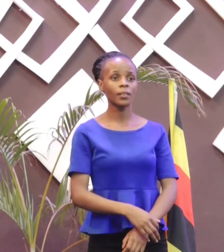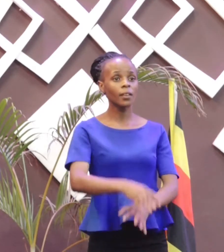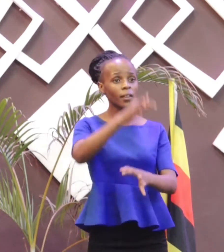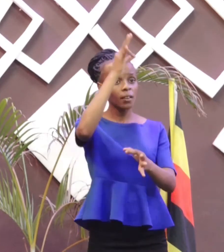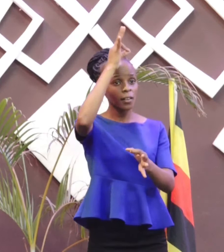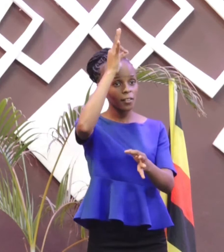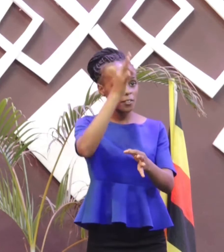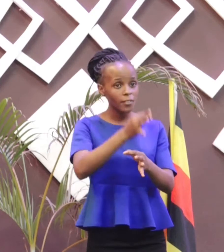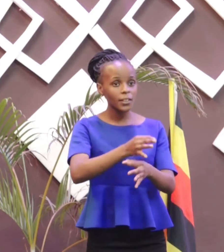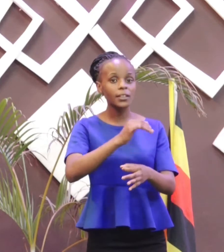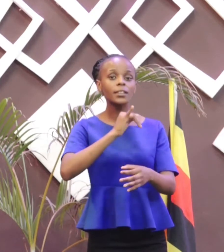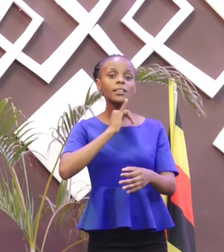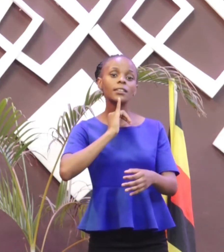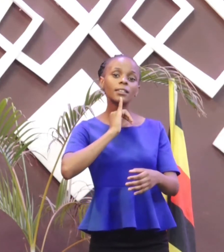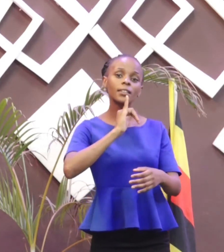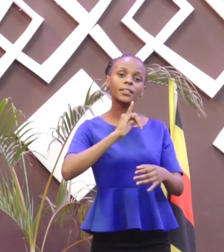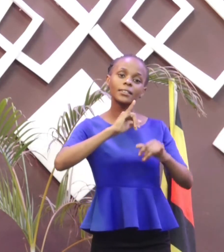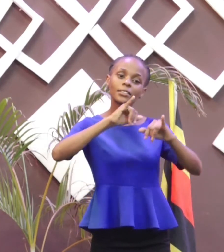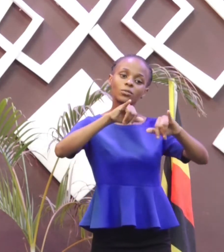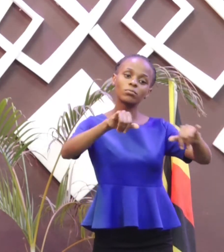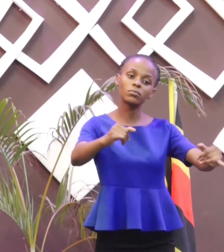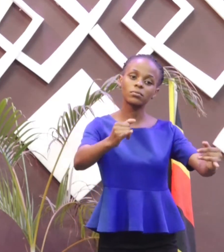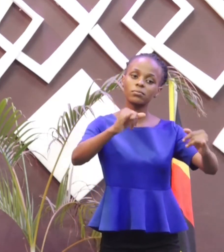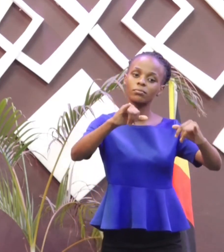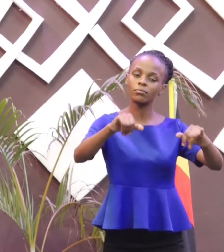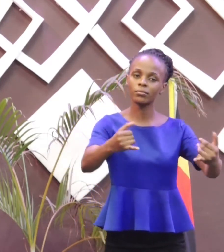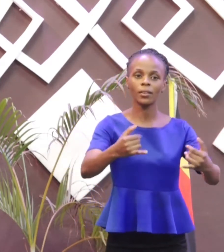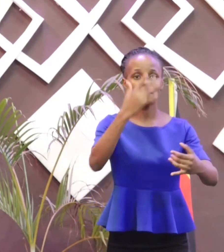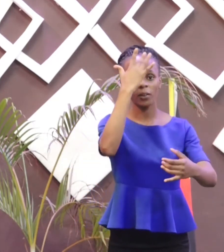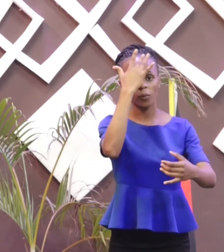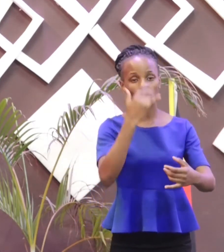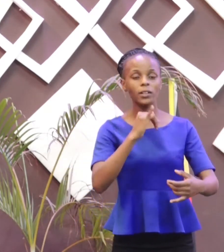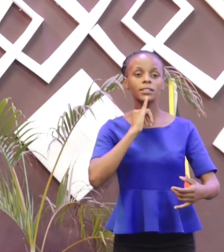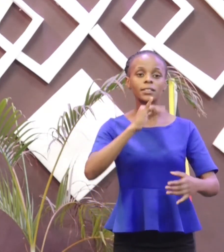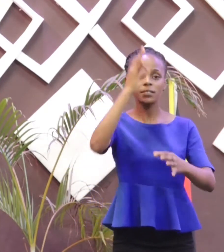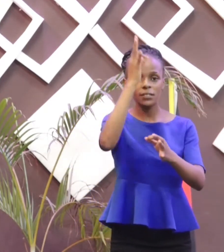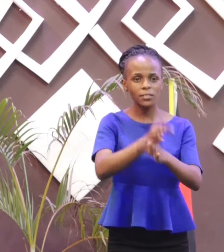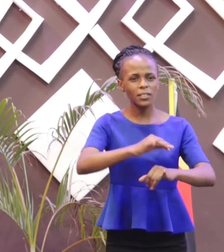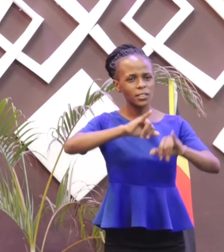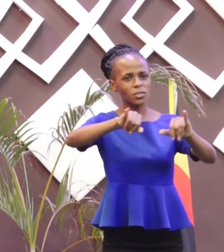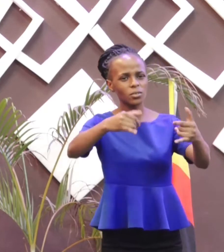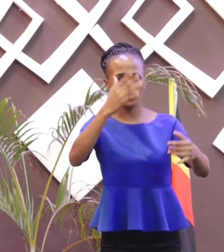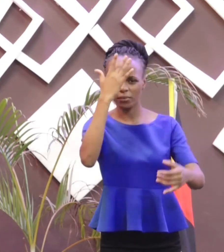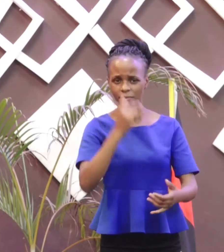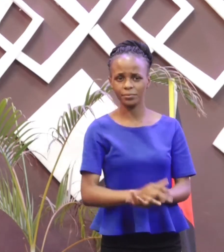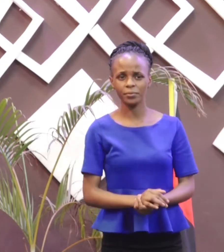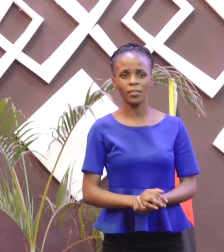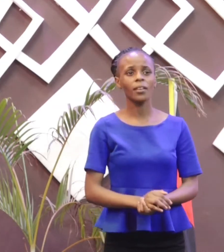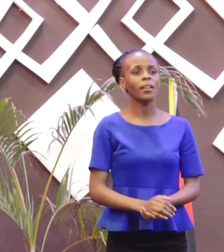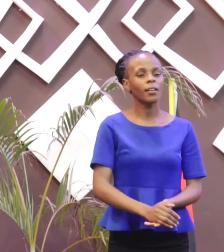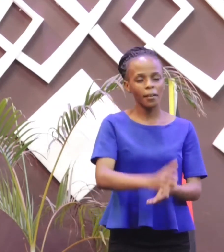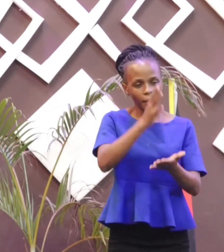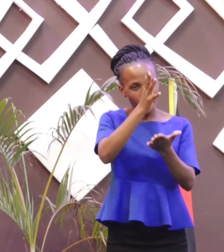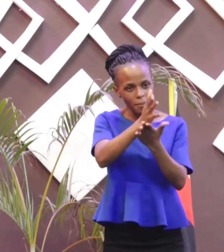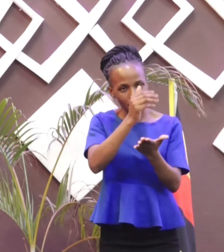Faith is tested. Okukkiriza kugezesebwa. Why is it tested? Lwaki kugezesebwa? Because it